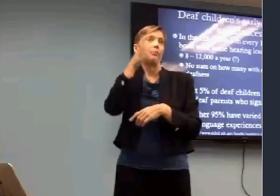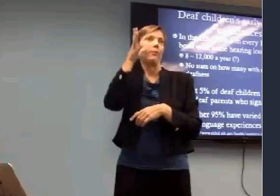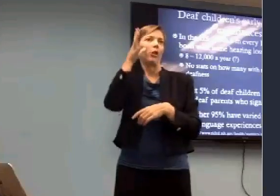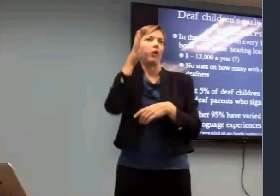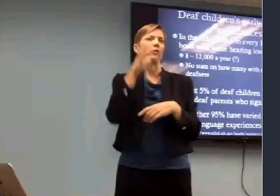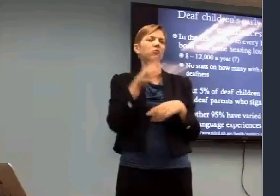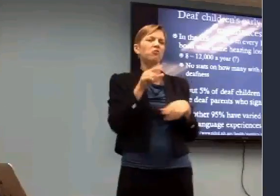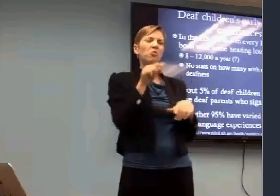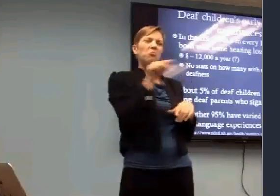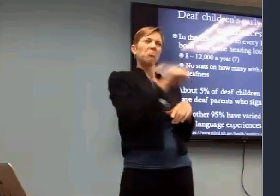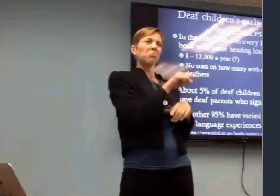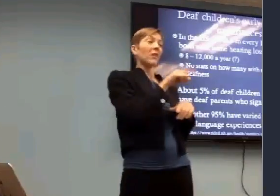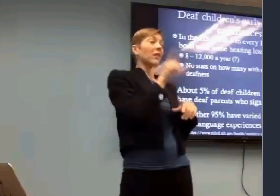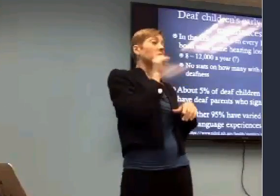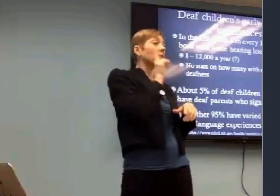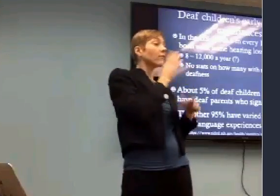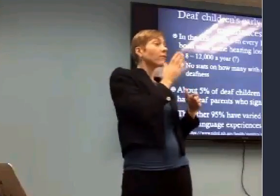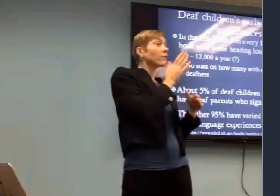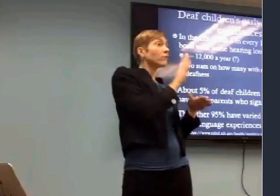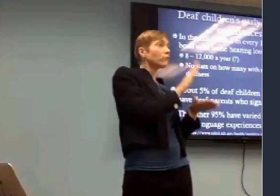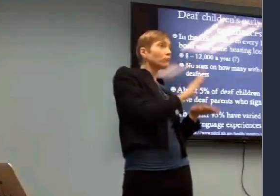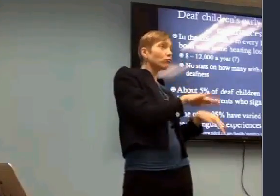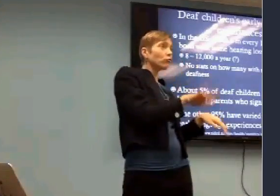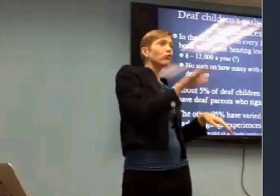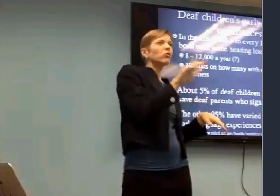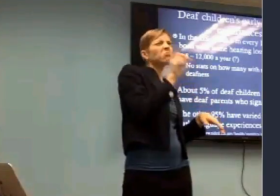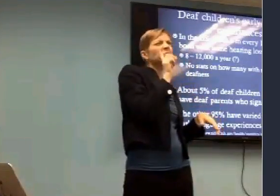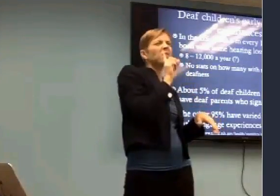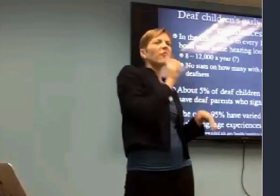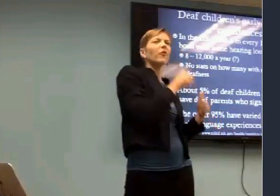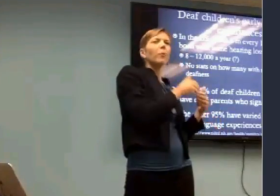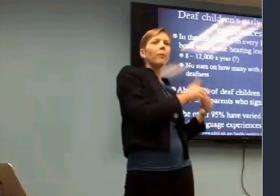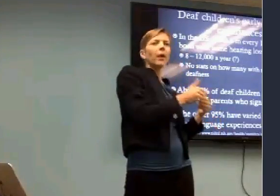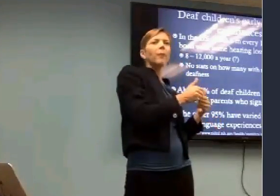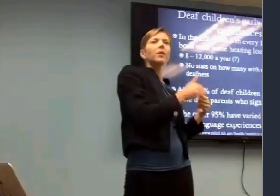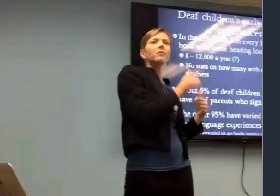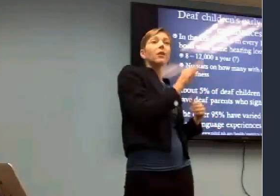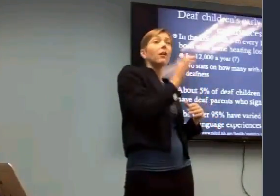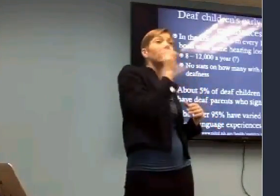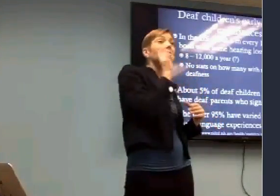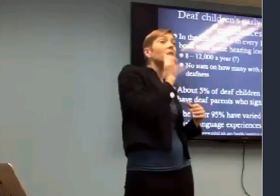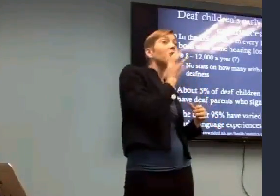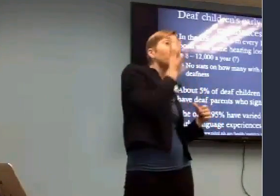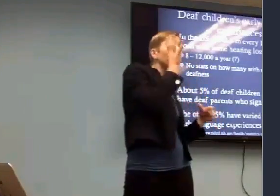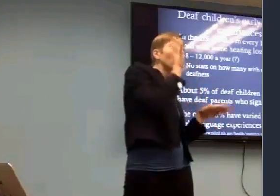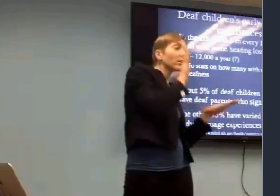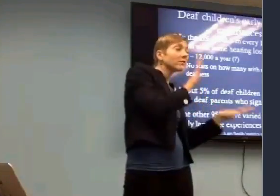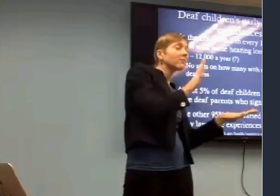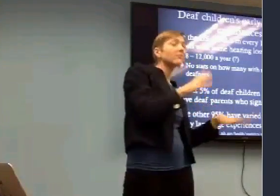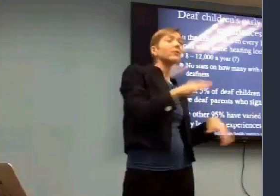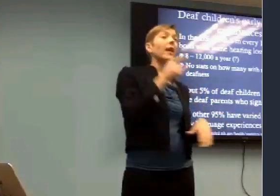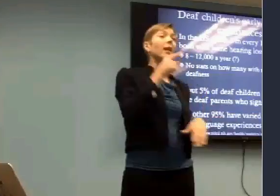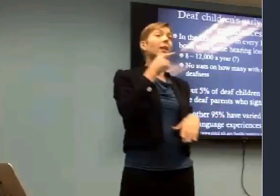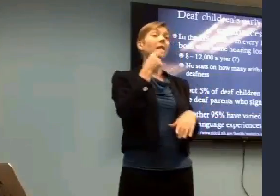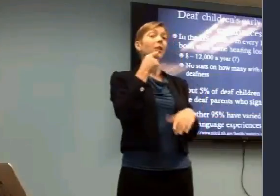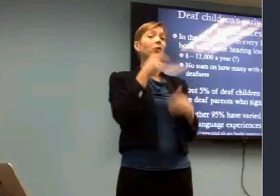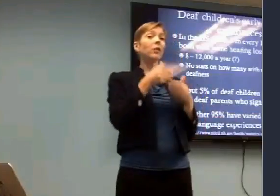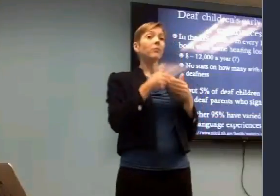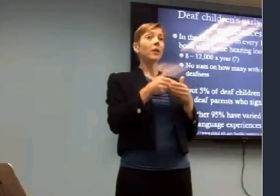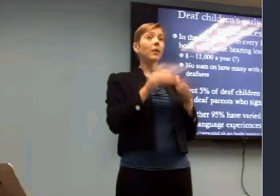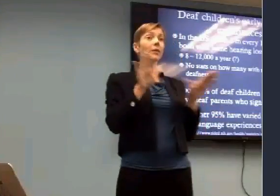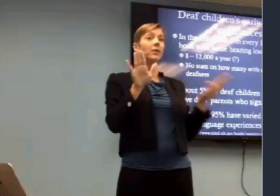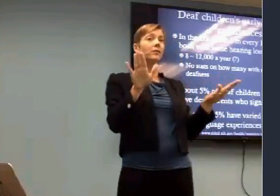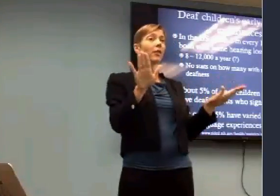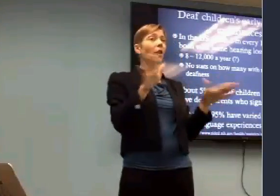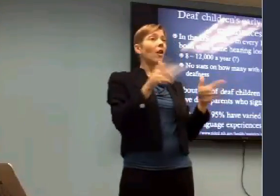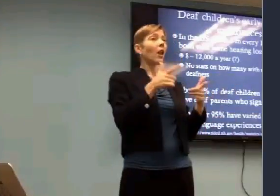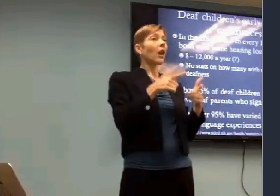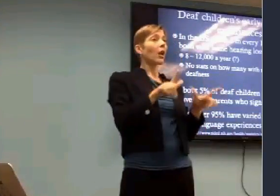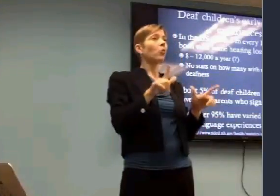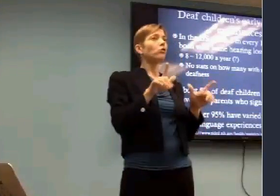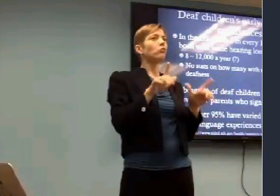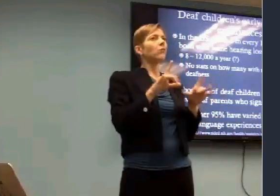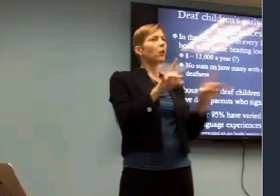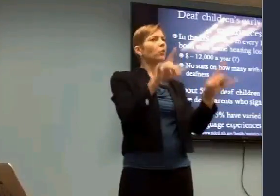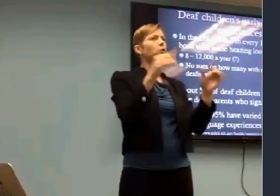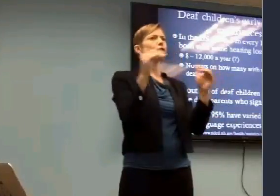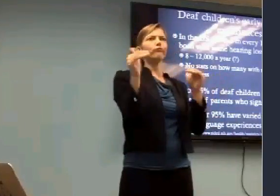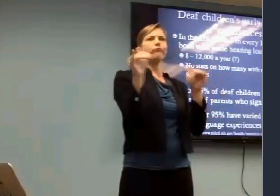acquire spoken language from hearing parents. So when we look at those deaf babies of deaf parents, and compare them to hearing babies